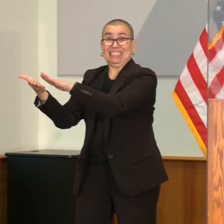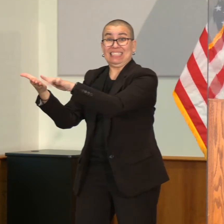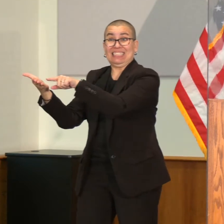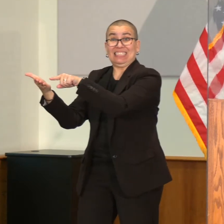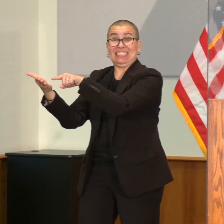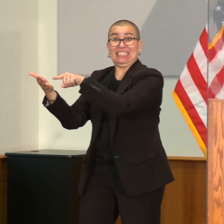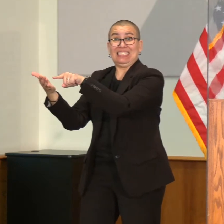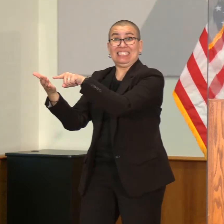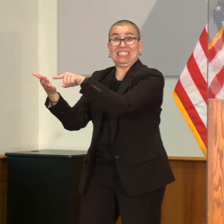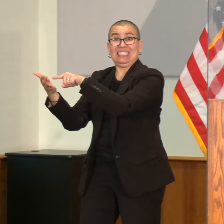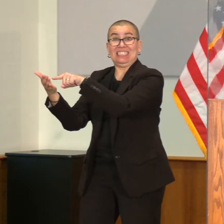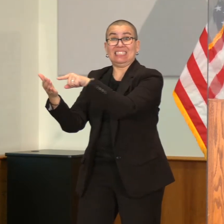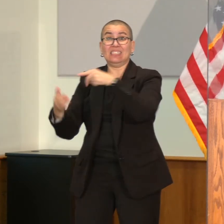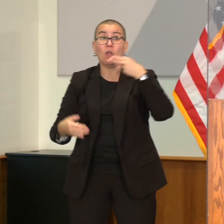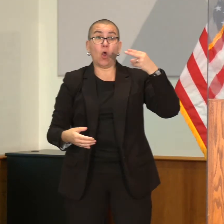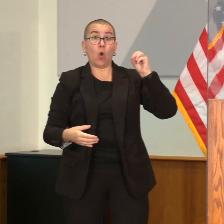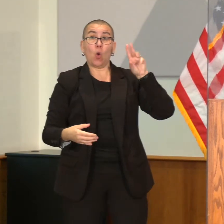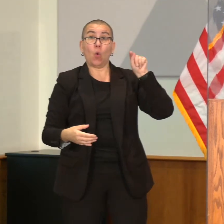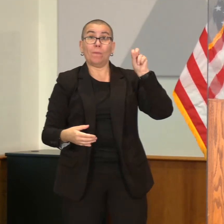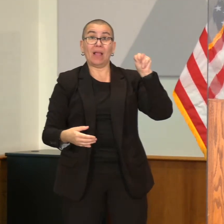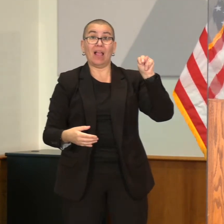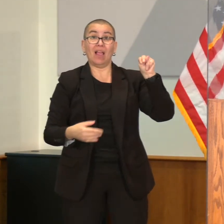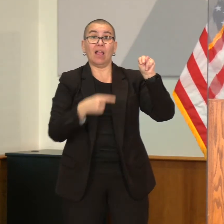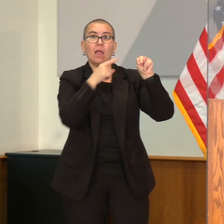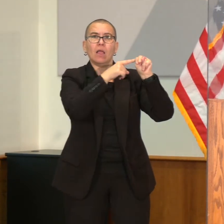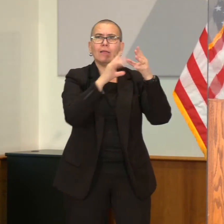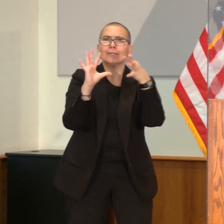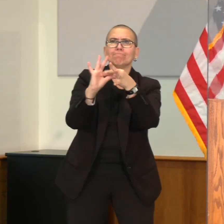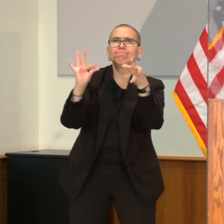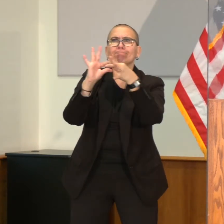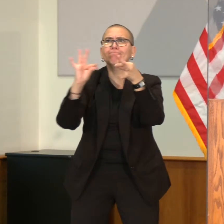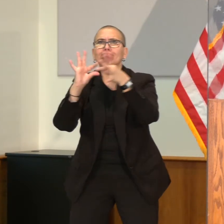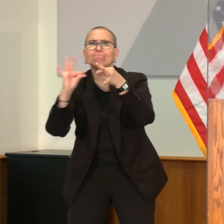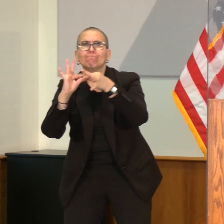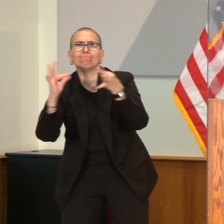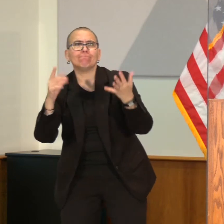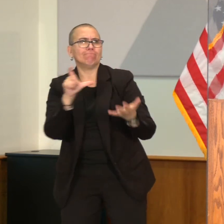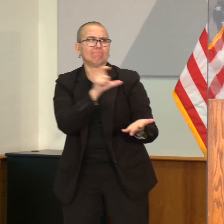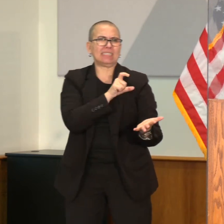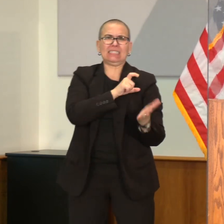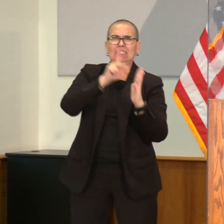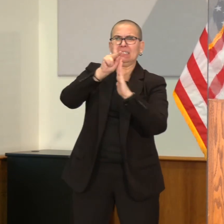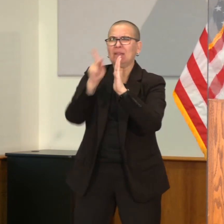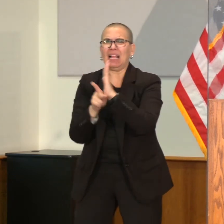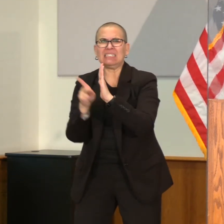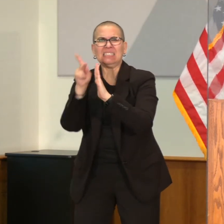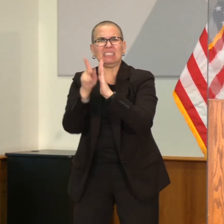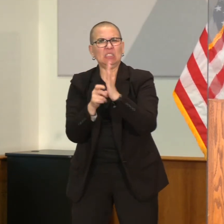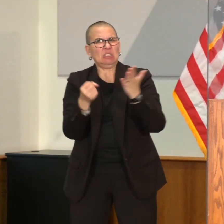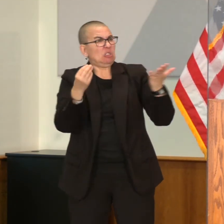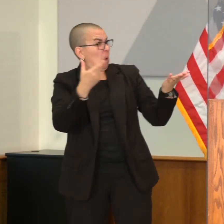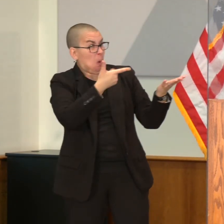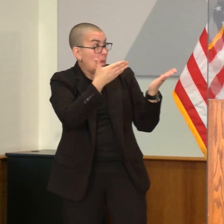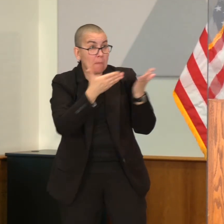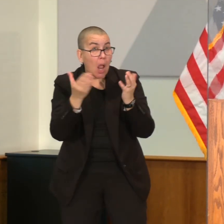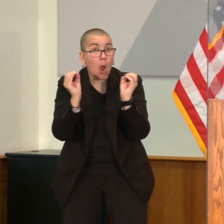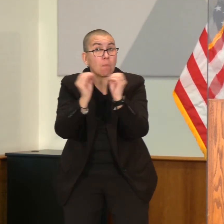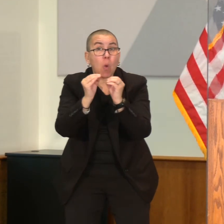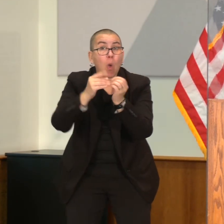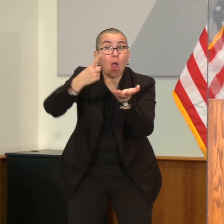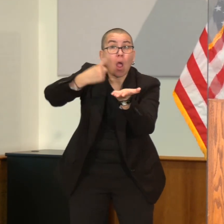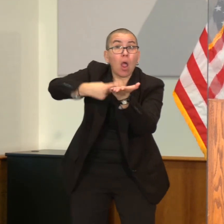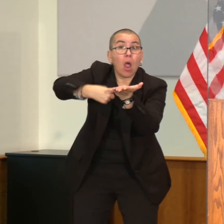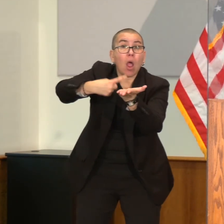leader each spoke on policing policy, has there been any more meaningful conversations on this topic between the